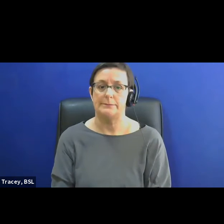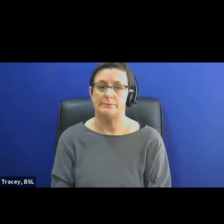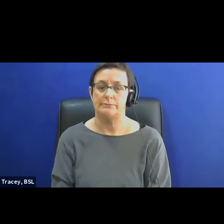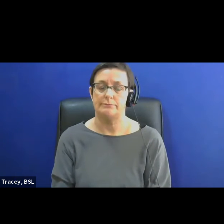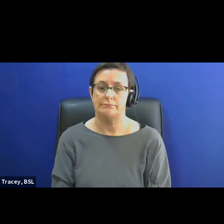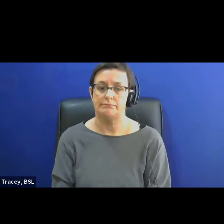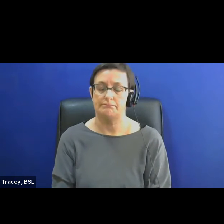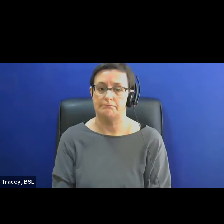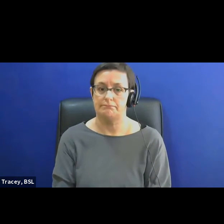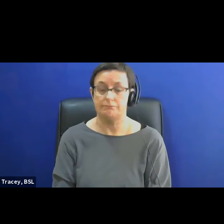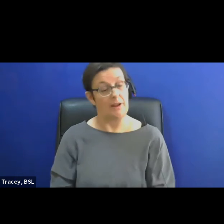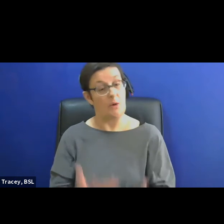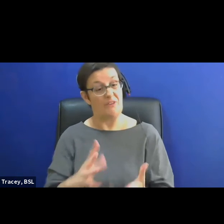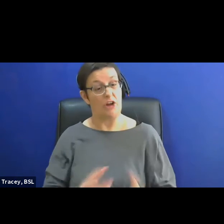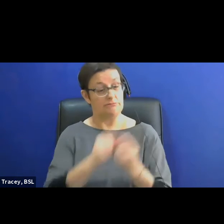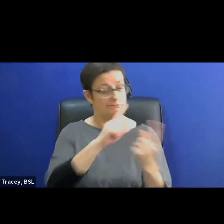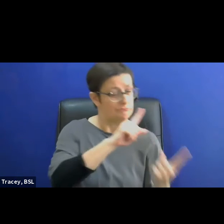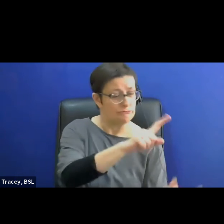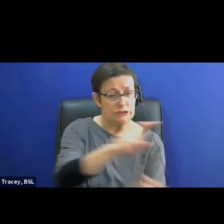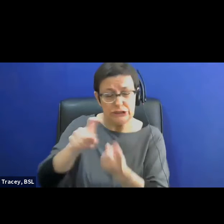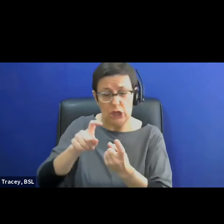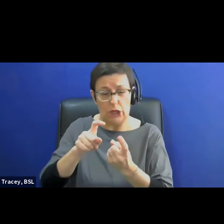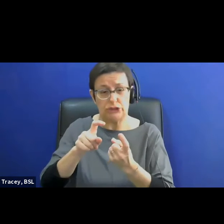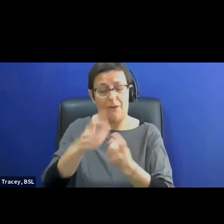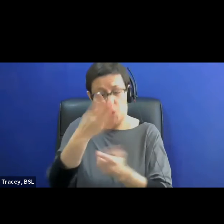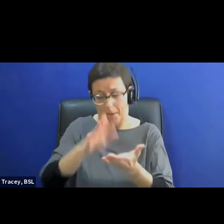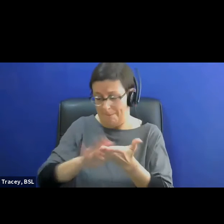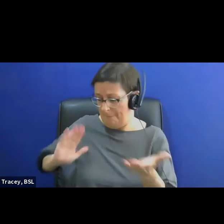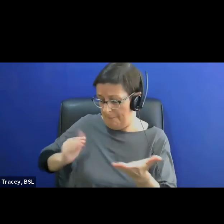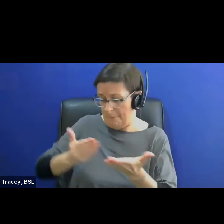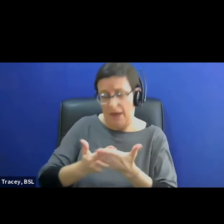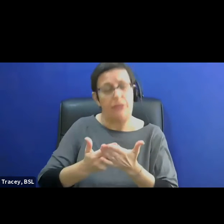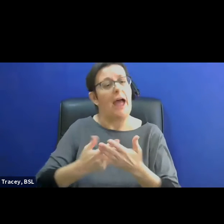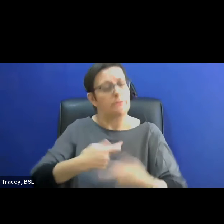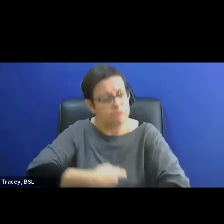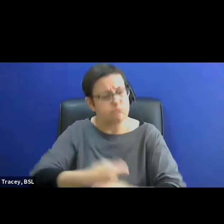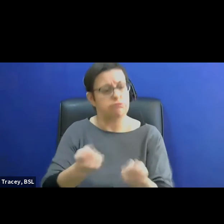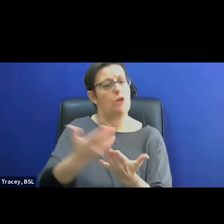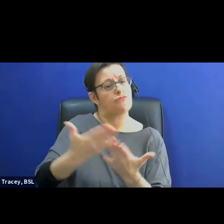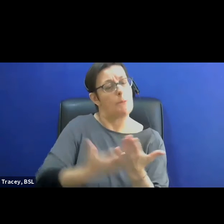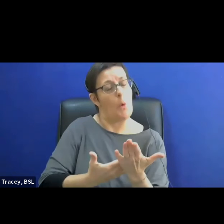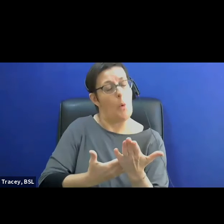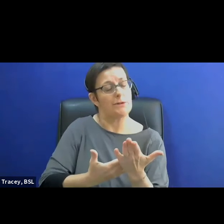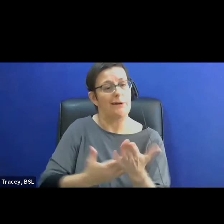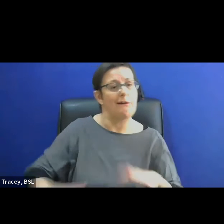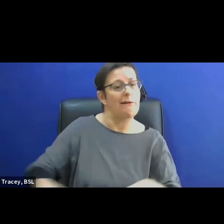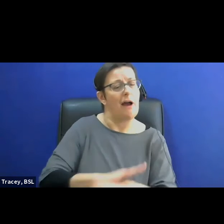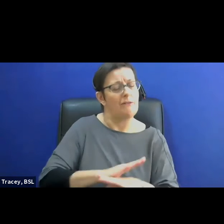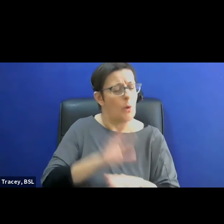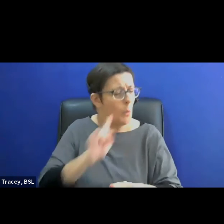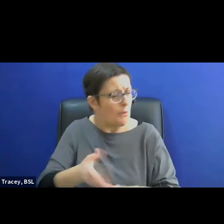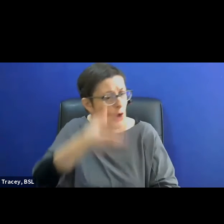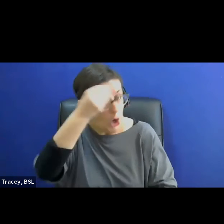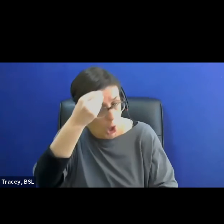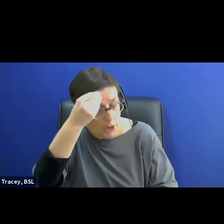The report has launched today, and it covers lessons learned and recommended actions. And we hope it also captures the experiences of our